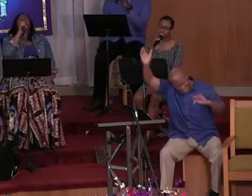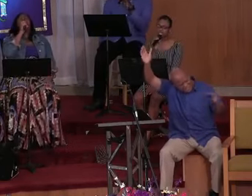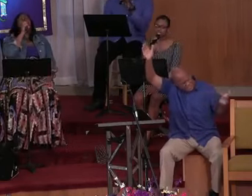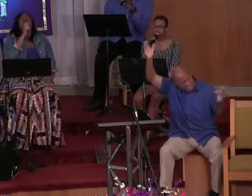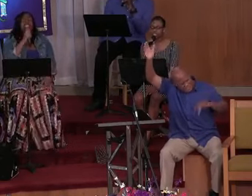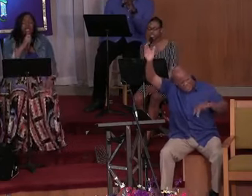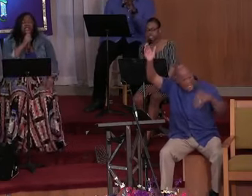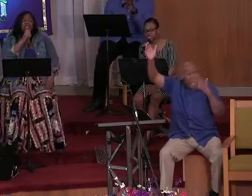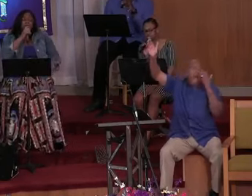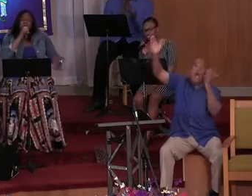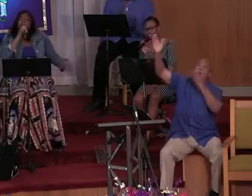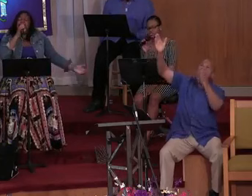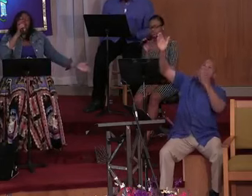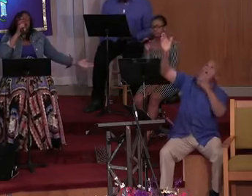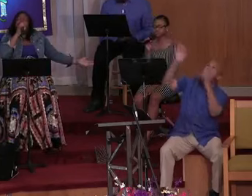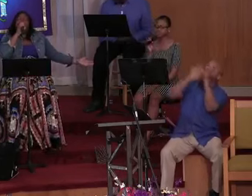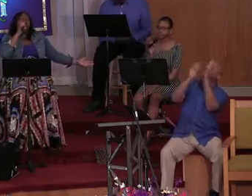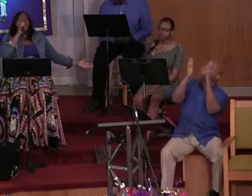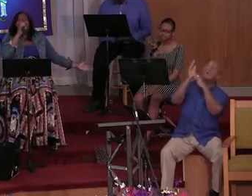Jesus,